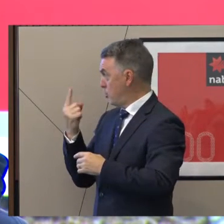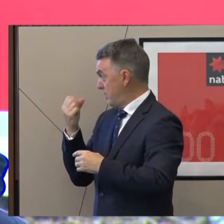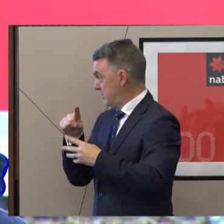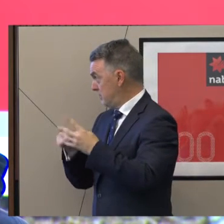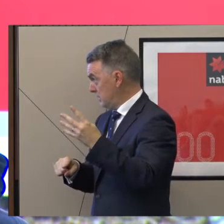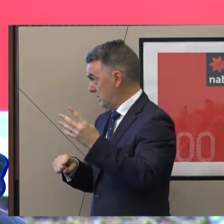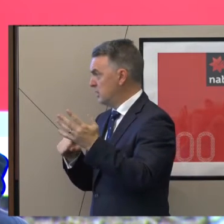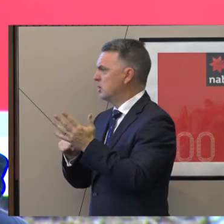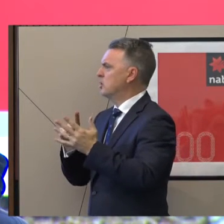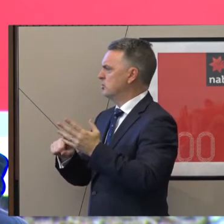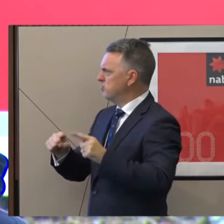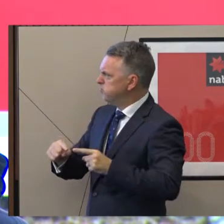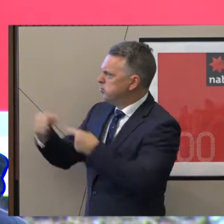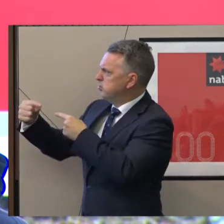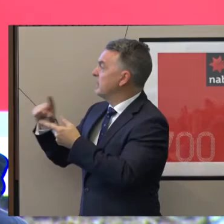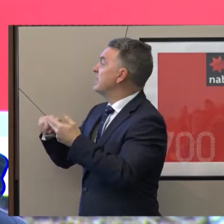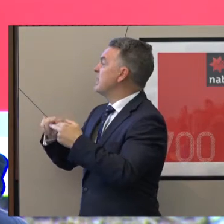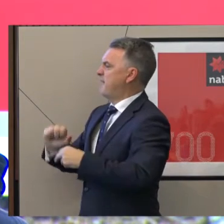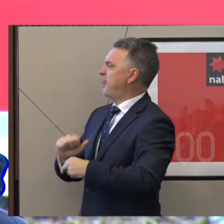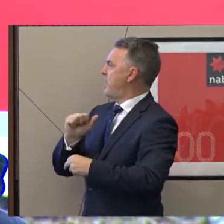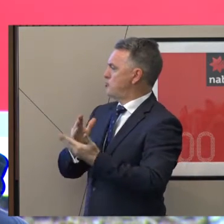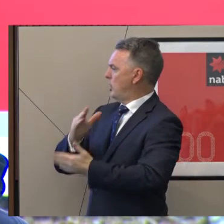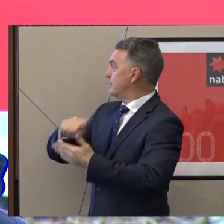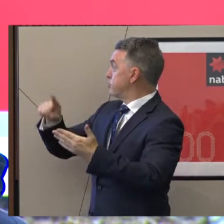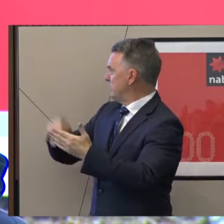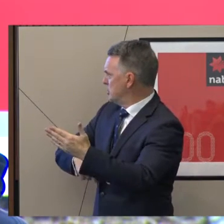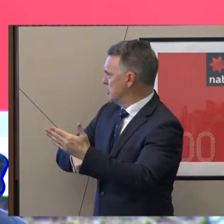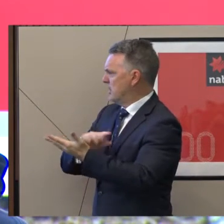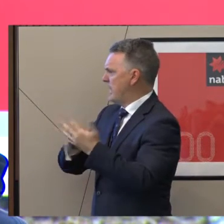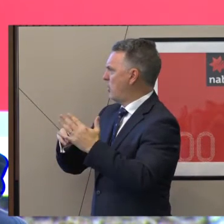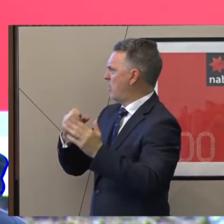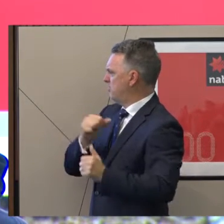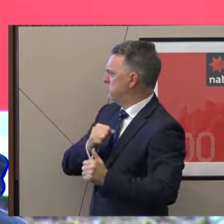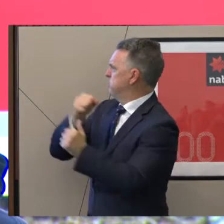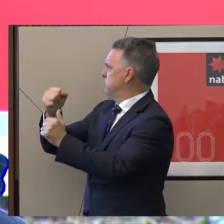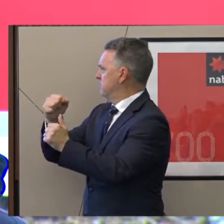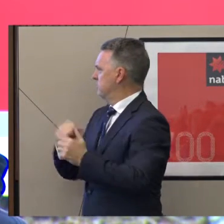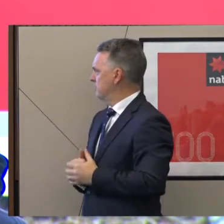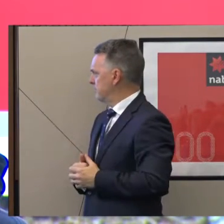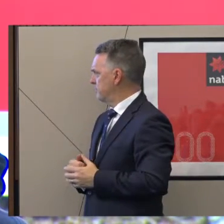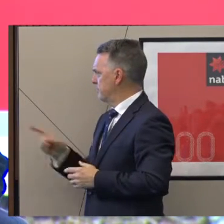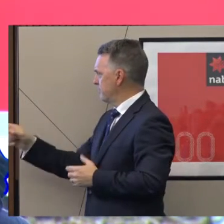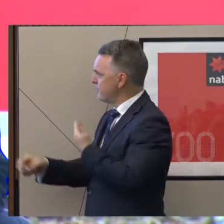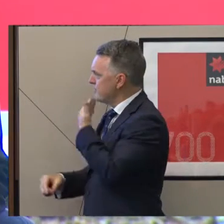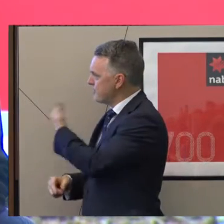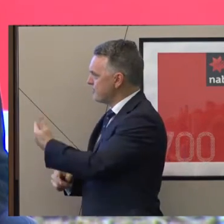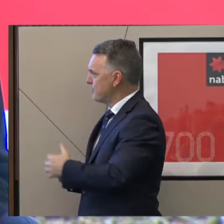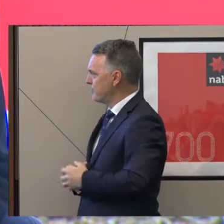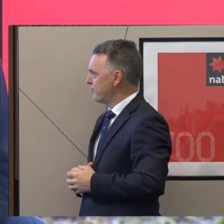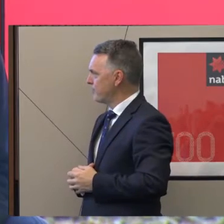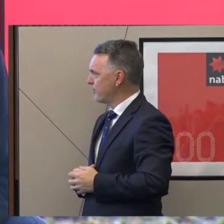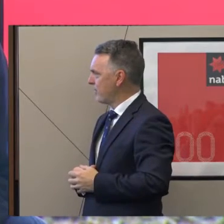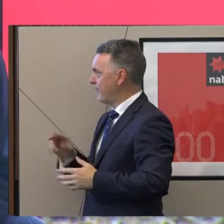disabilities to challenge breaches of their rights and to challenge community attitudes? Thanks, Tricia, for the